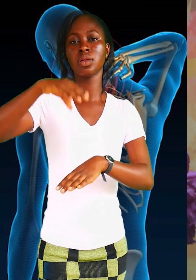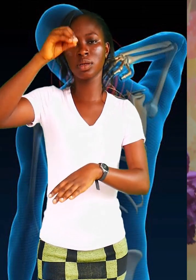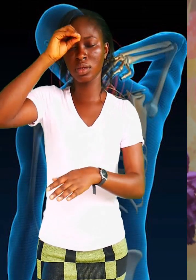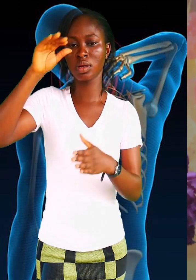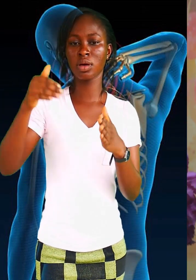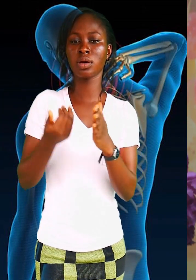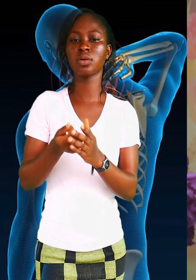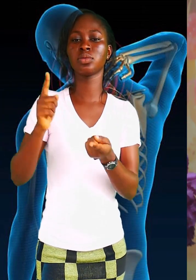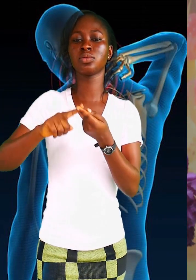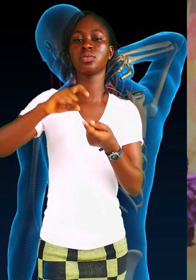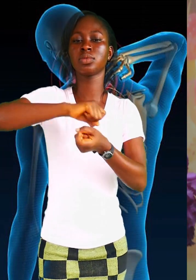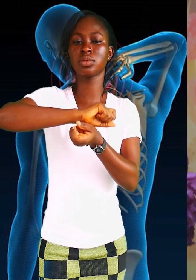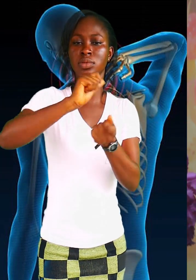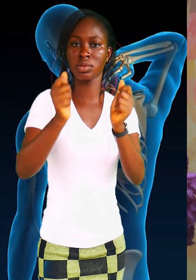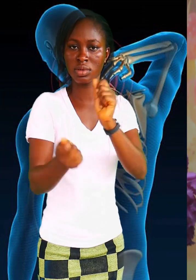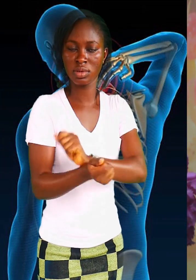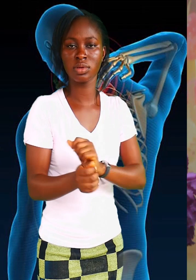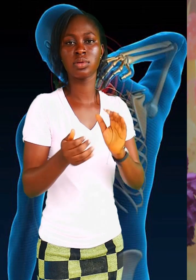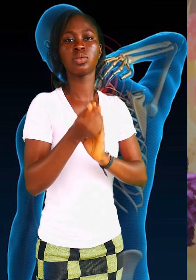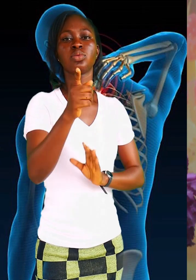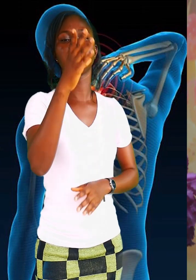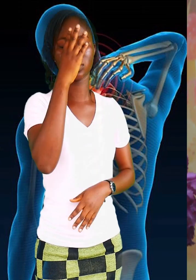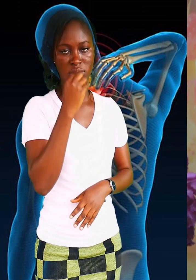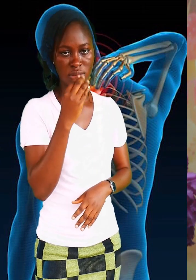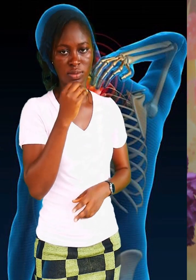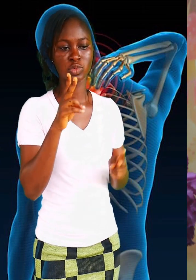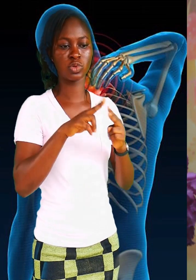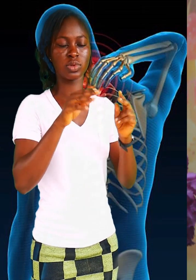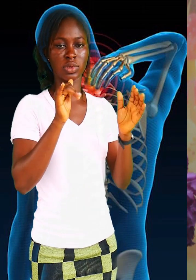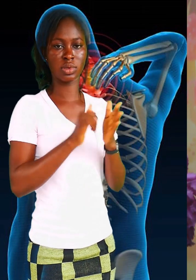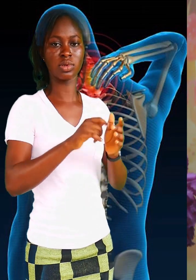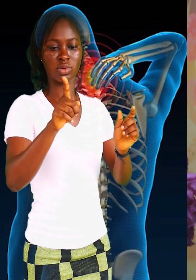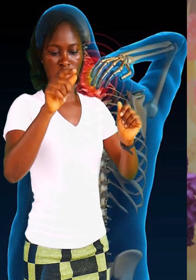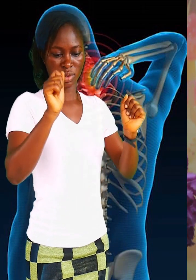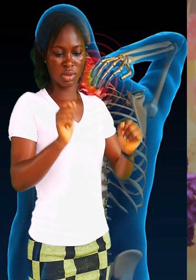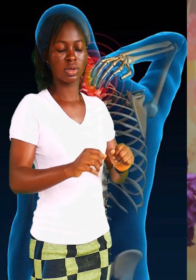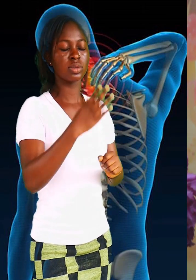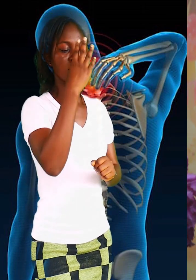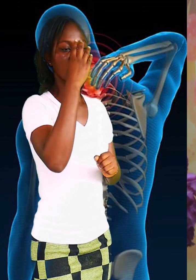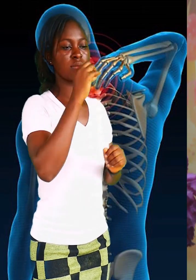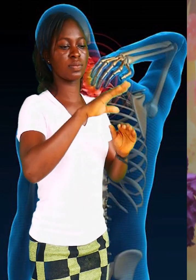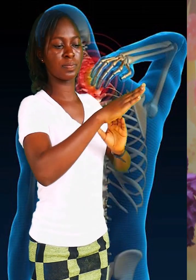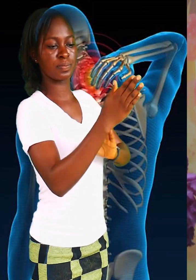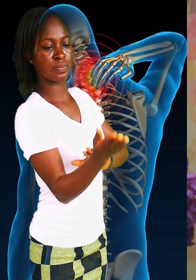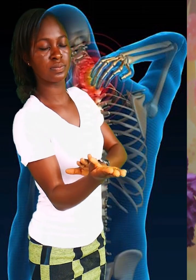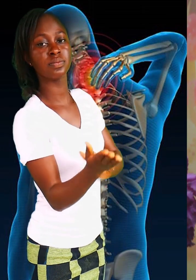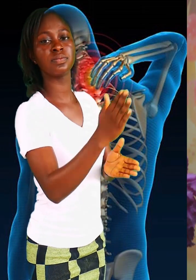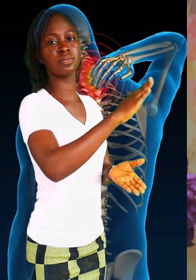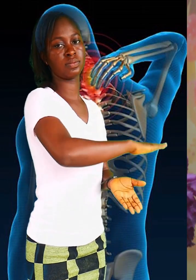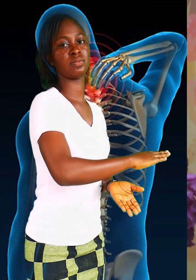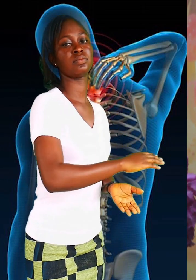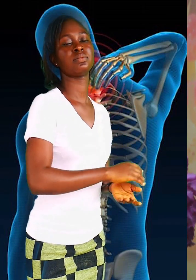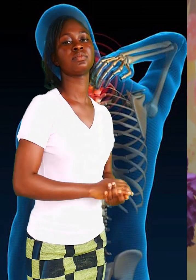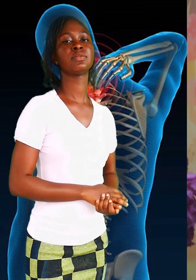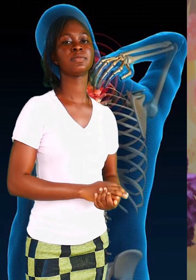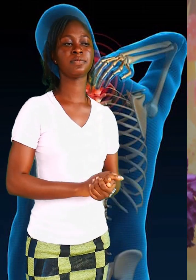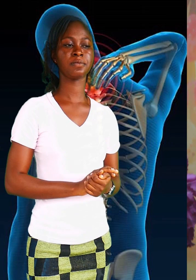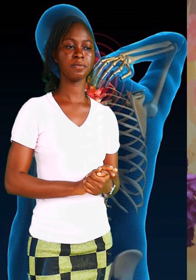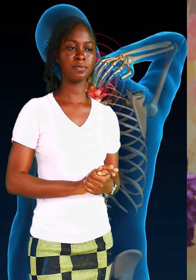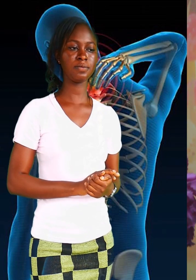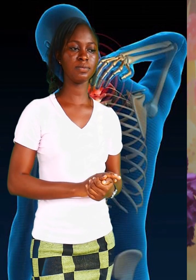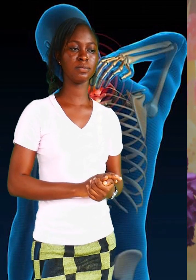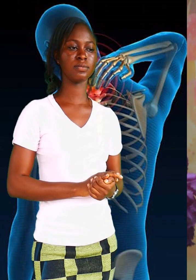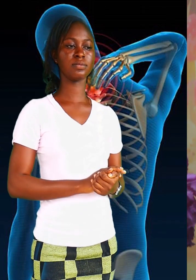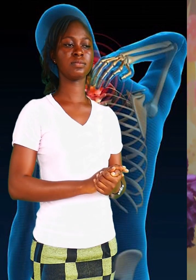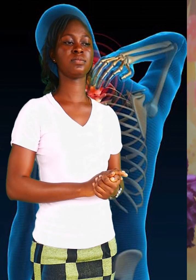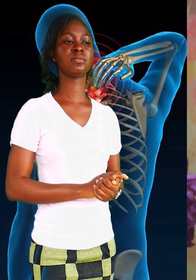won na na fi wo su ye se de wo be ya wo betumi ada wo nchen mu en na de ye pa e ye se wo be da wo nchen mu ana se